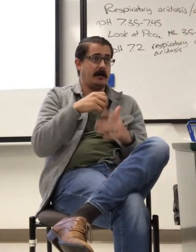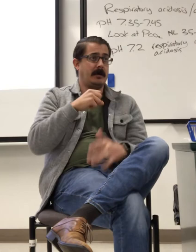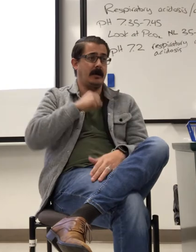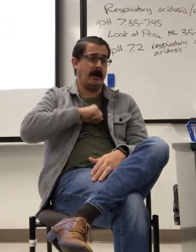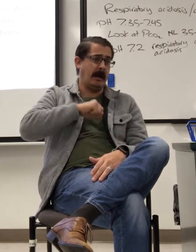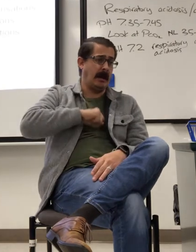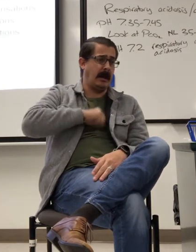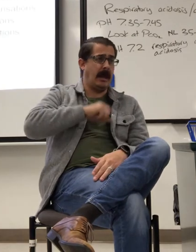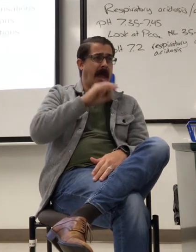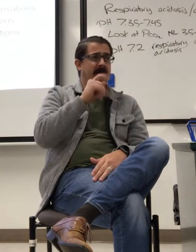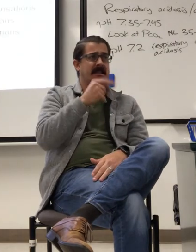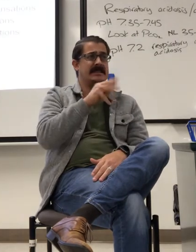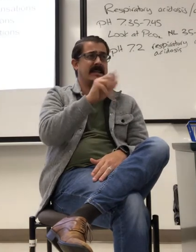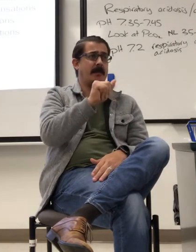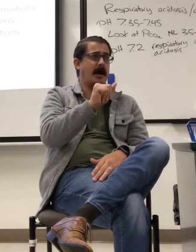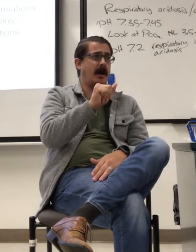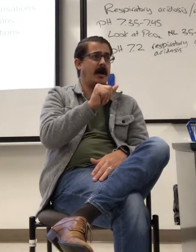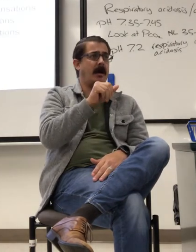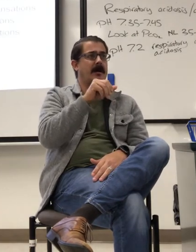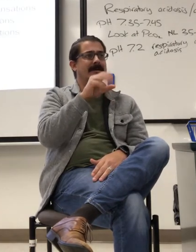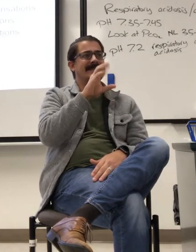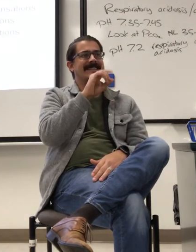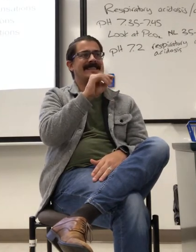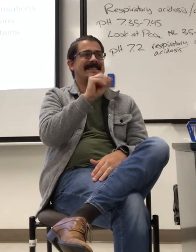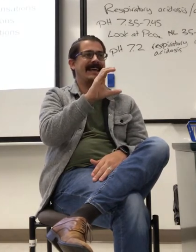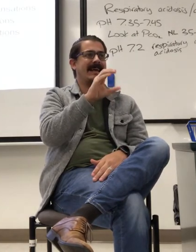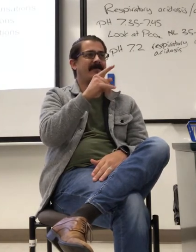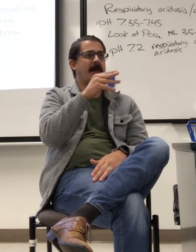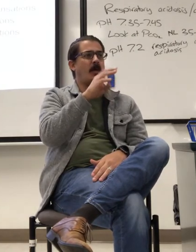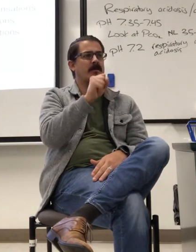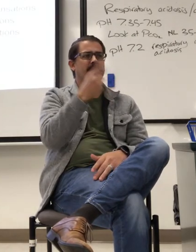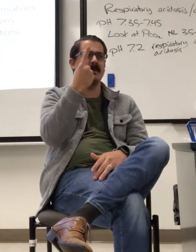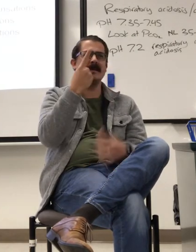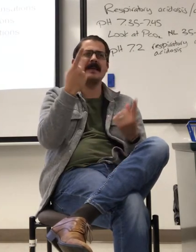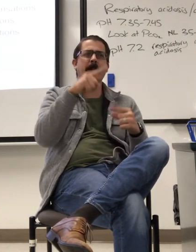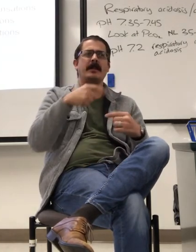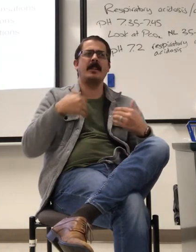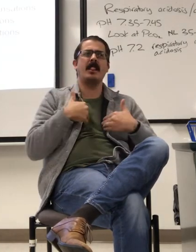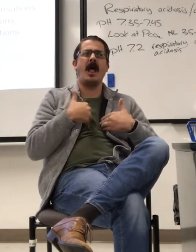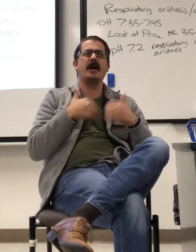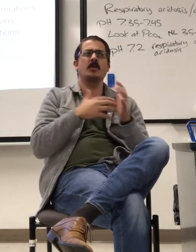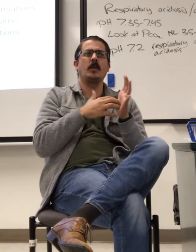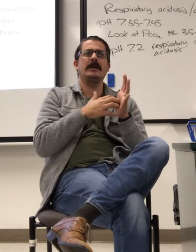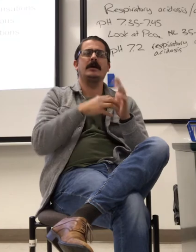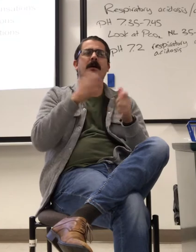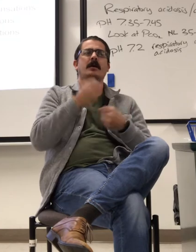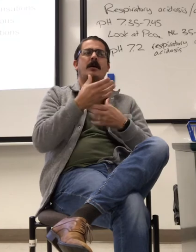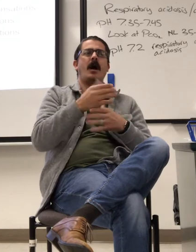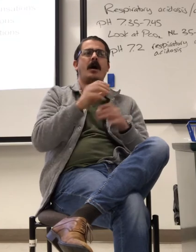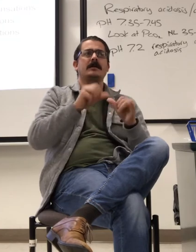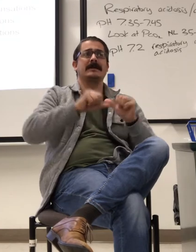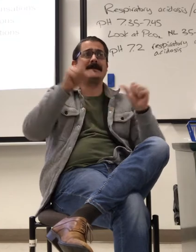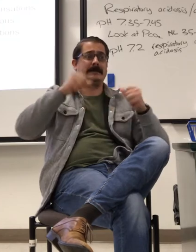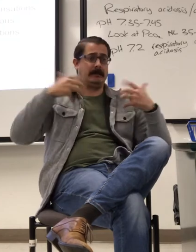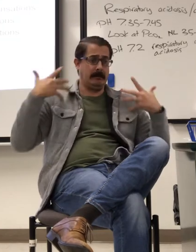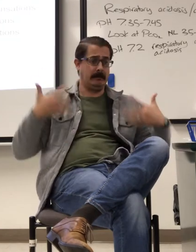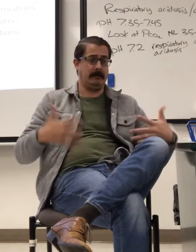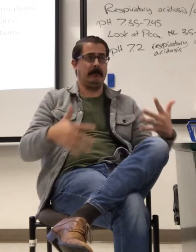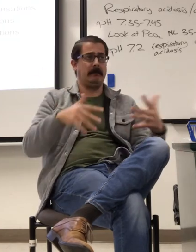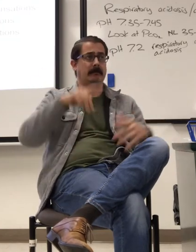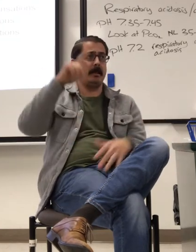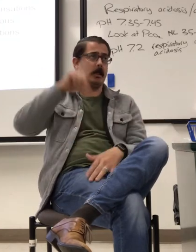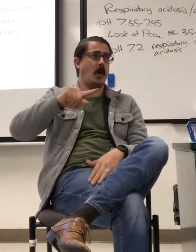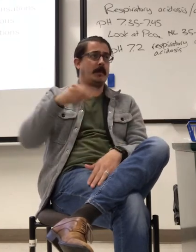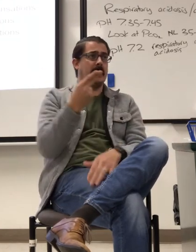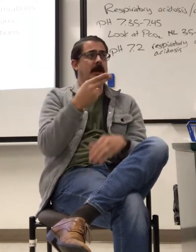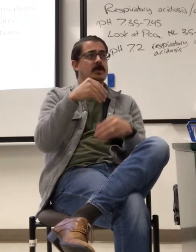cystic fibrosis. Something's going on to where the lungs are impaired and they're causing a system-wide low